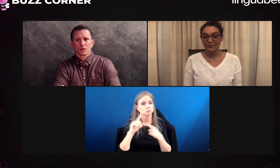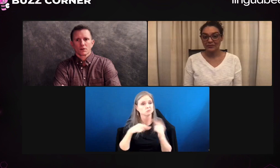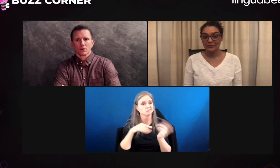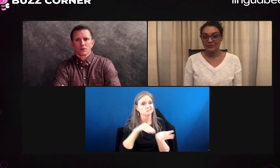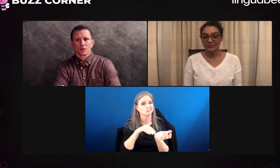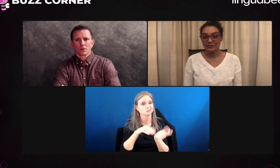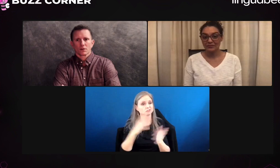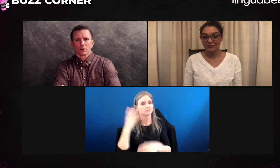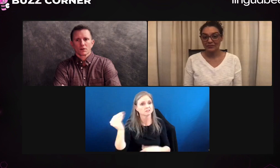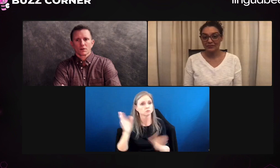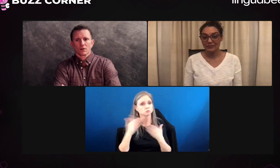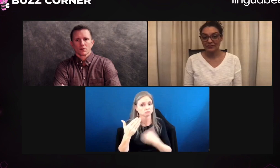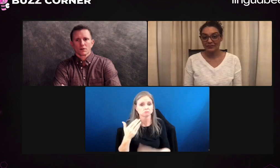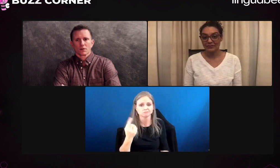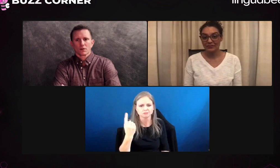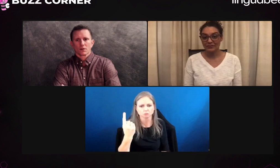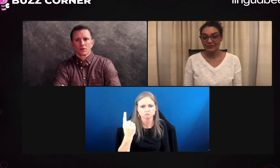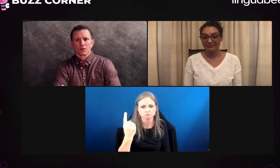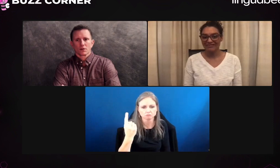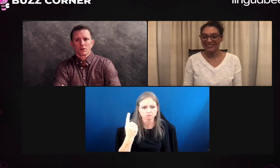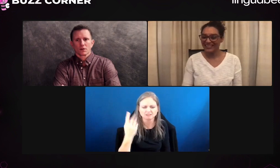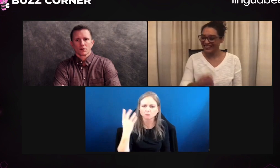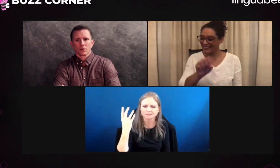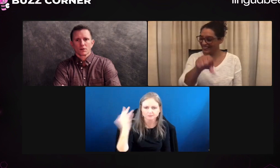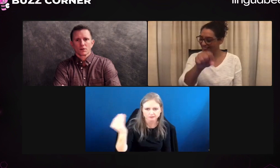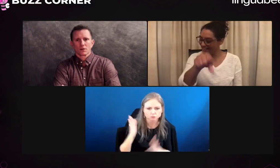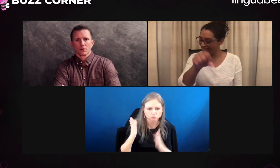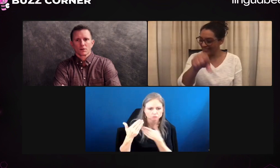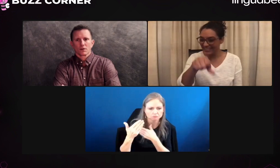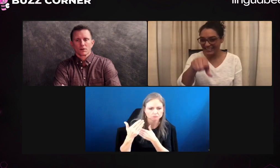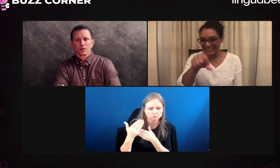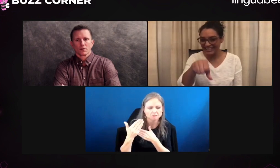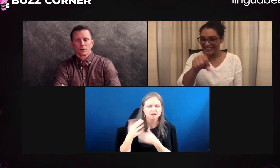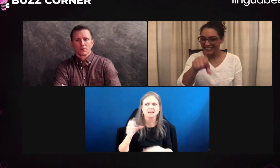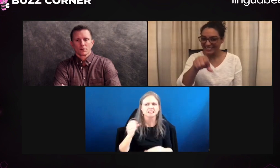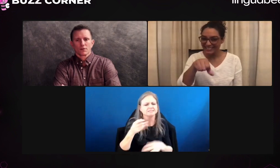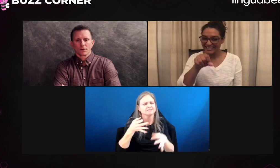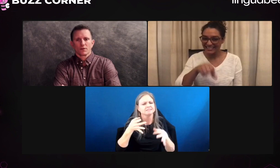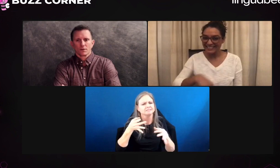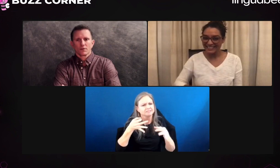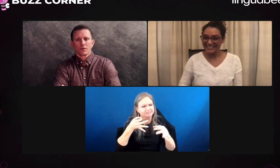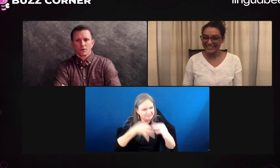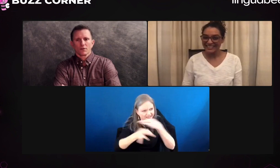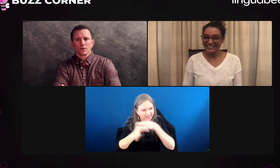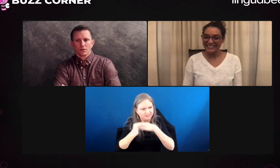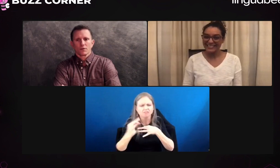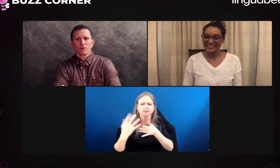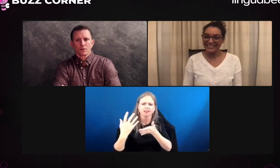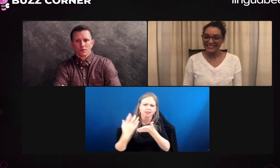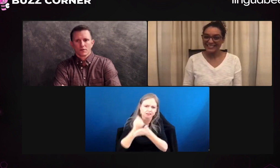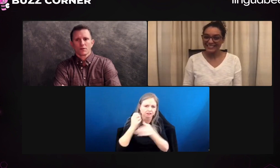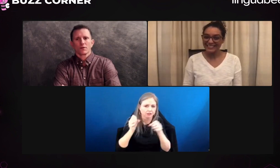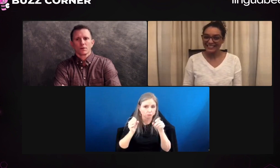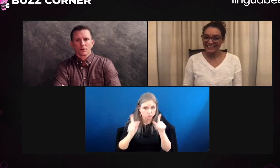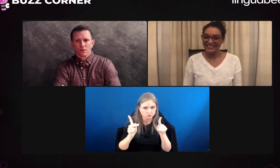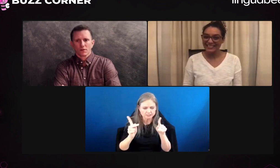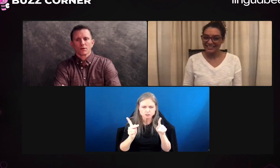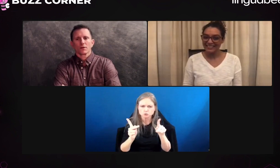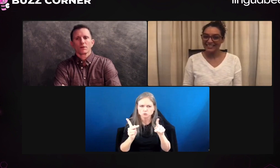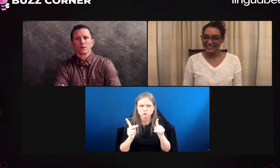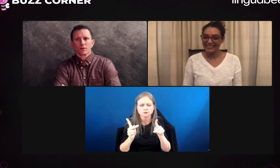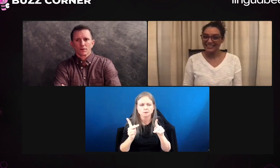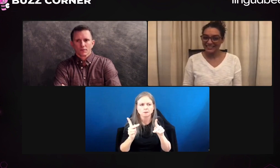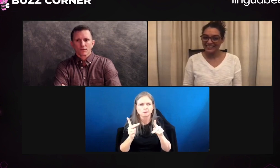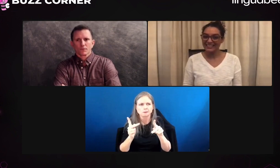this interpreter who may leave the room when the doctor leaves the room, right? So you have an interpreter who leaves the room the Yes. moment that the doctor leaves the